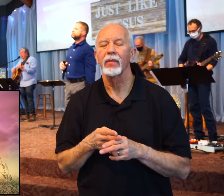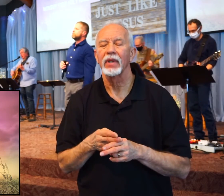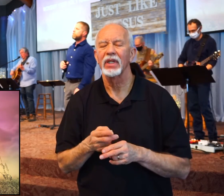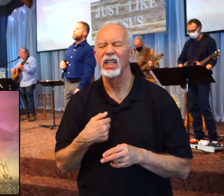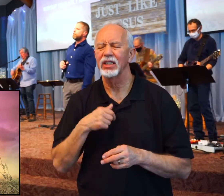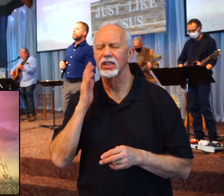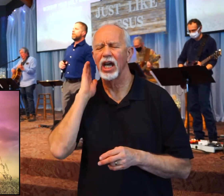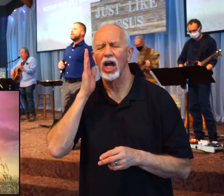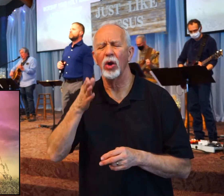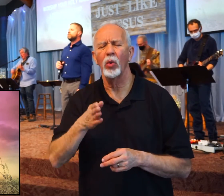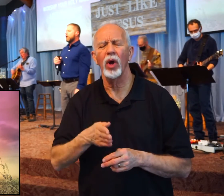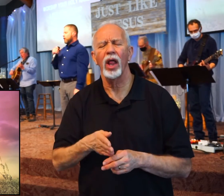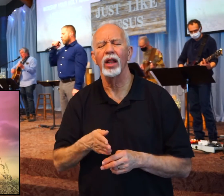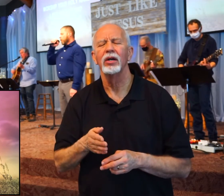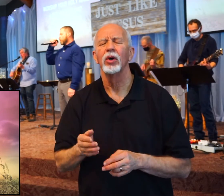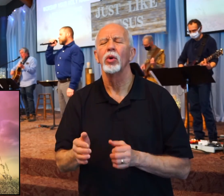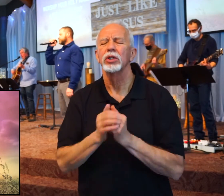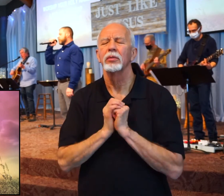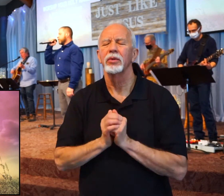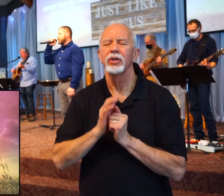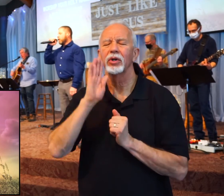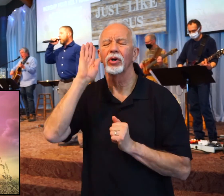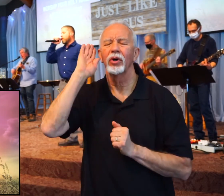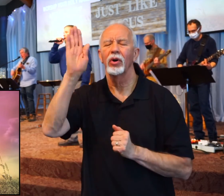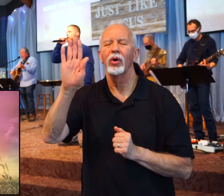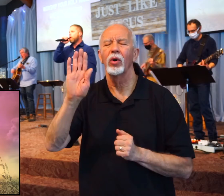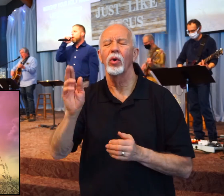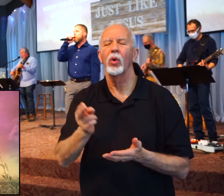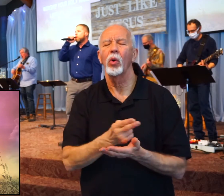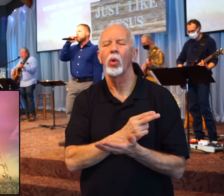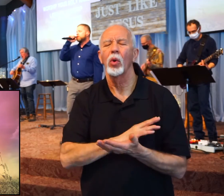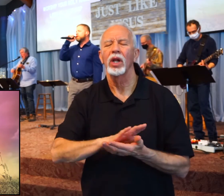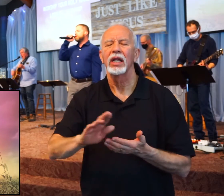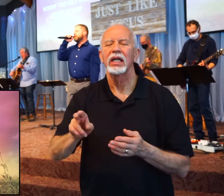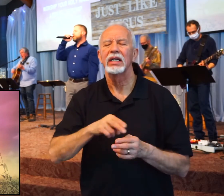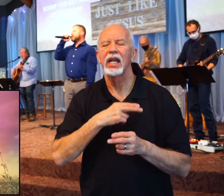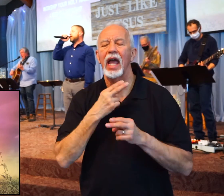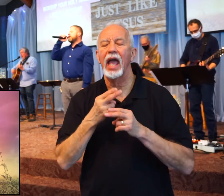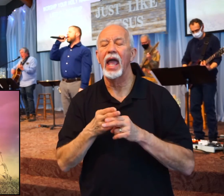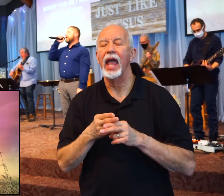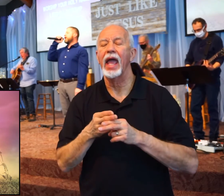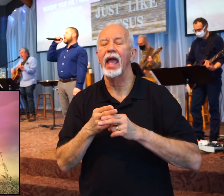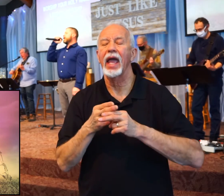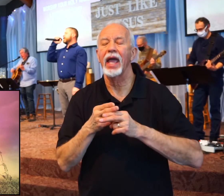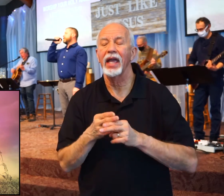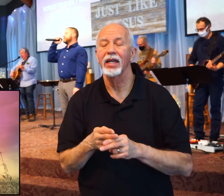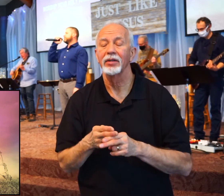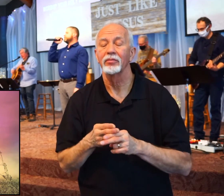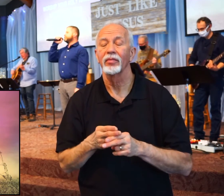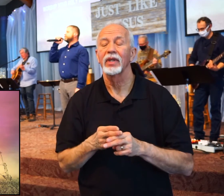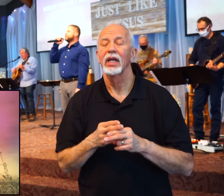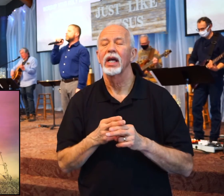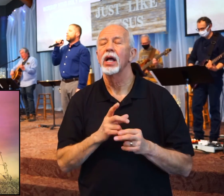Yes, I will worship your holy name.